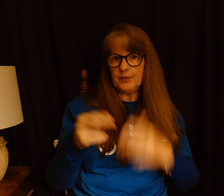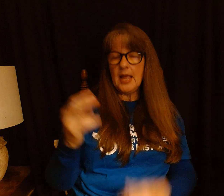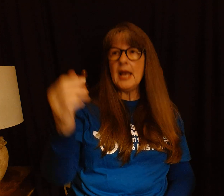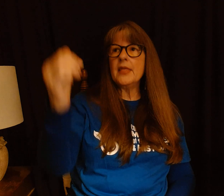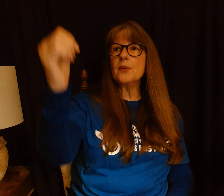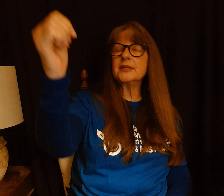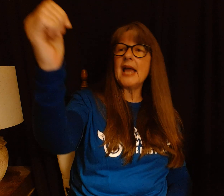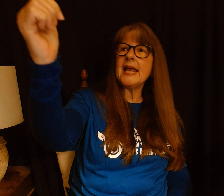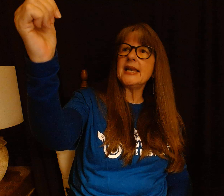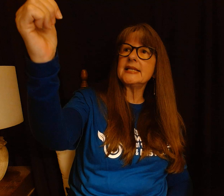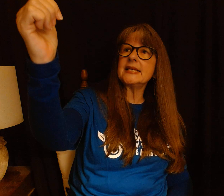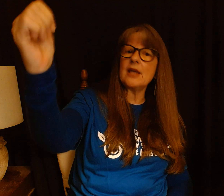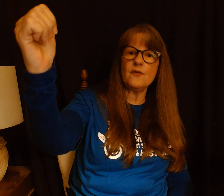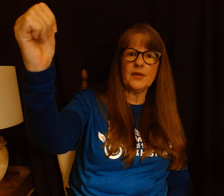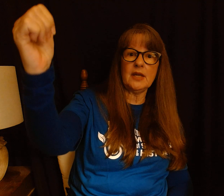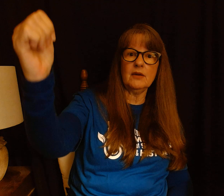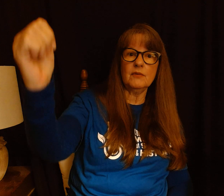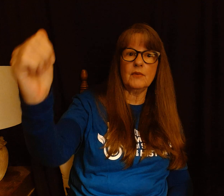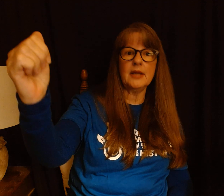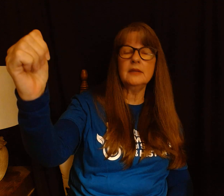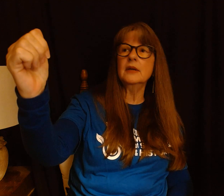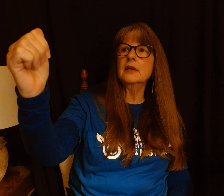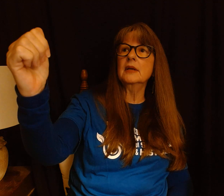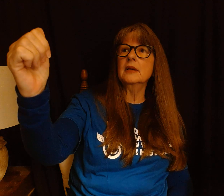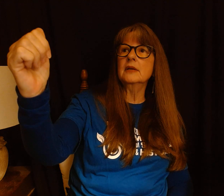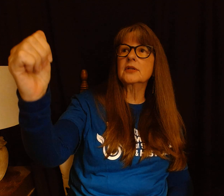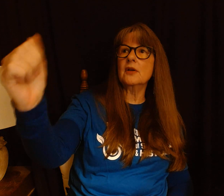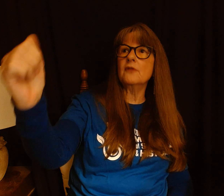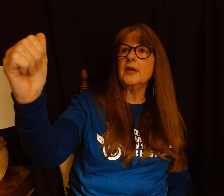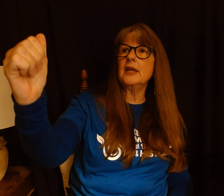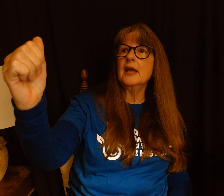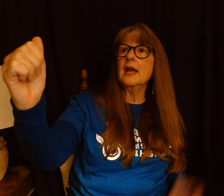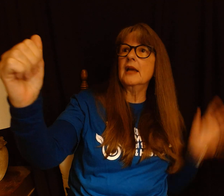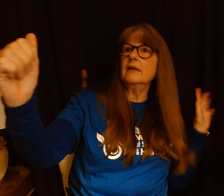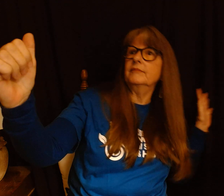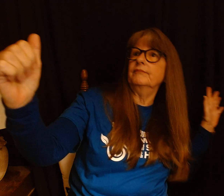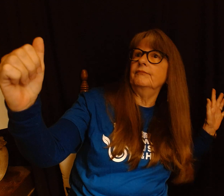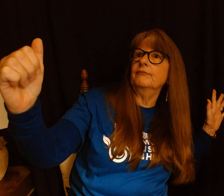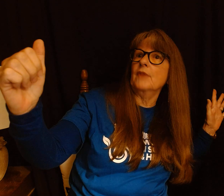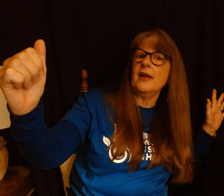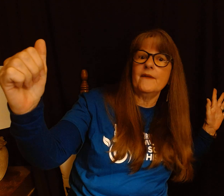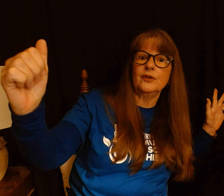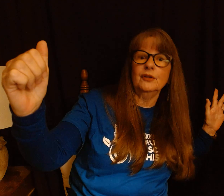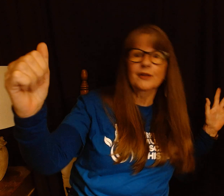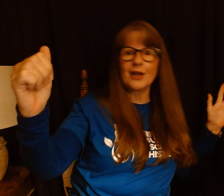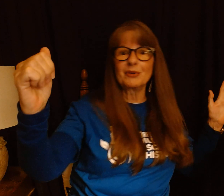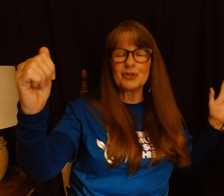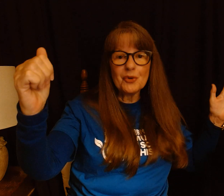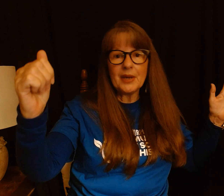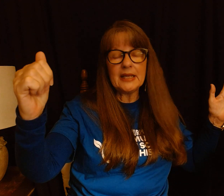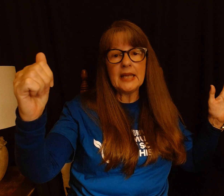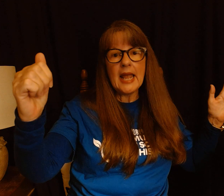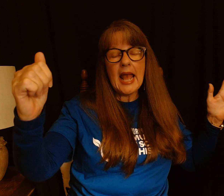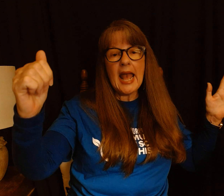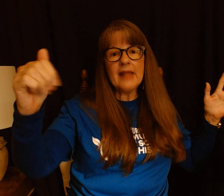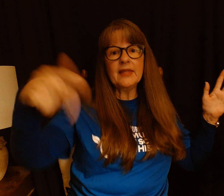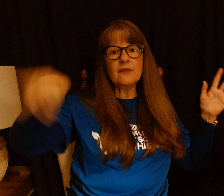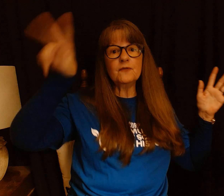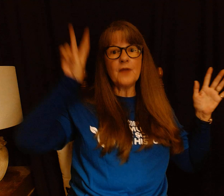and they were taking a selfie, right? Selfie, whatever they were doing, and they